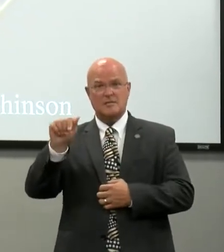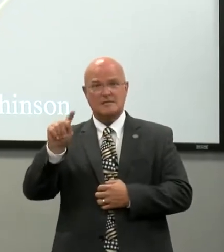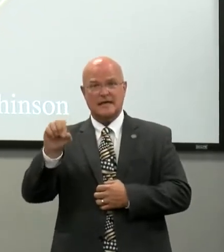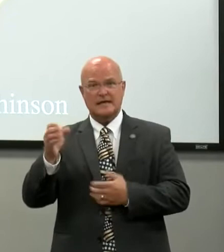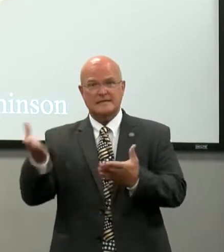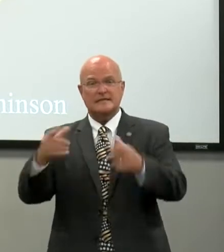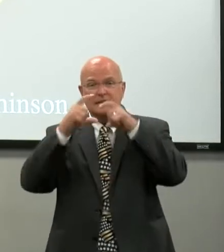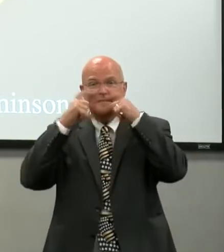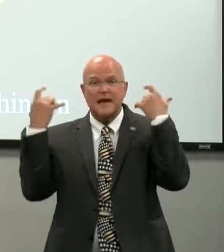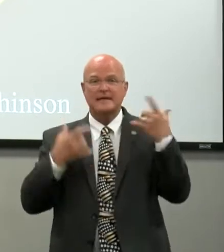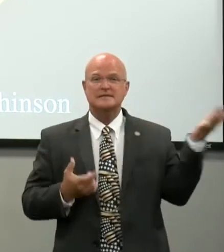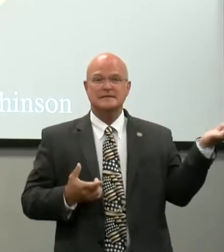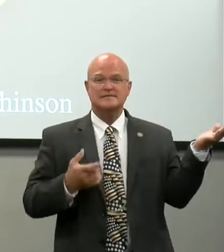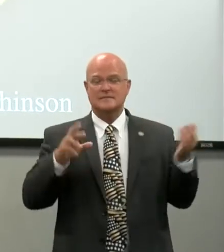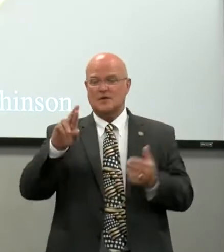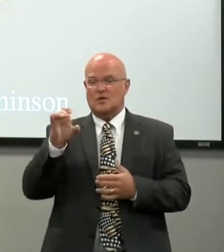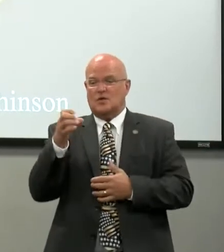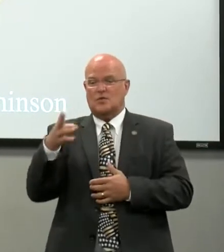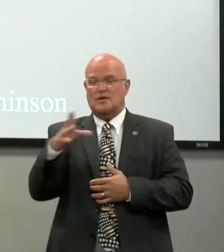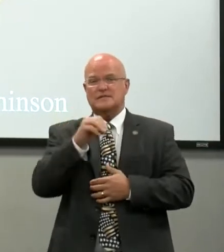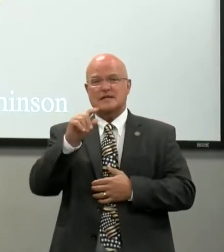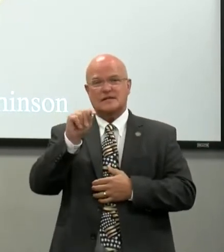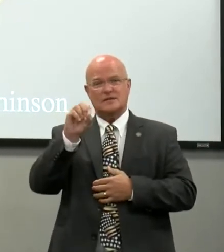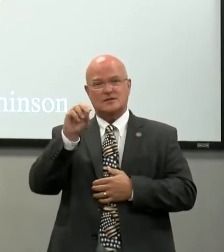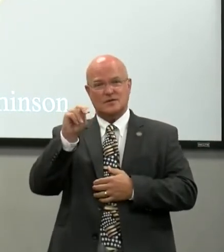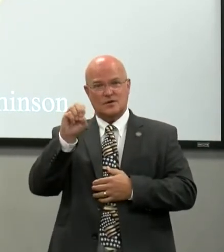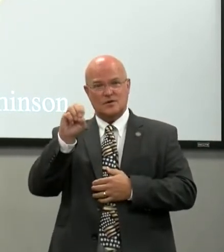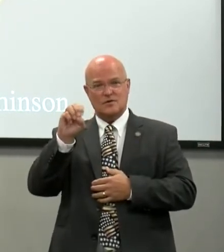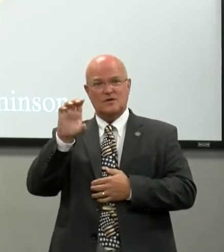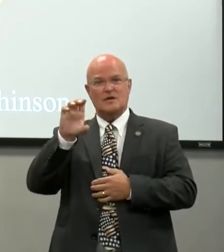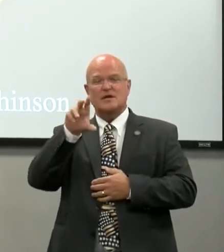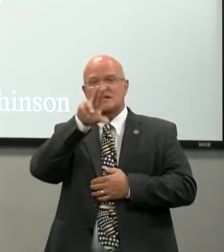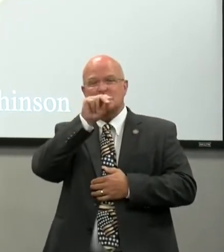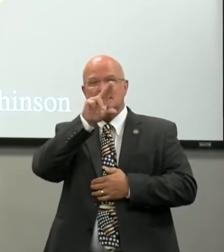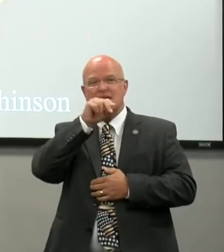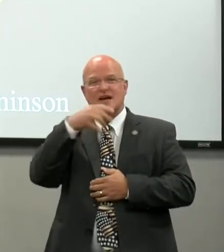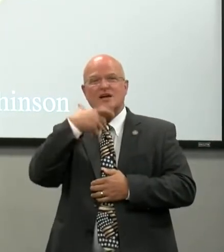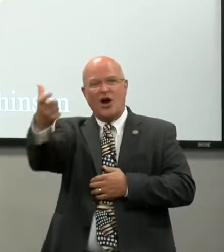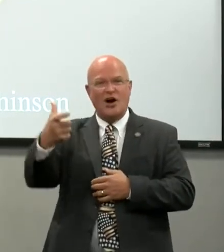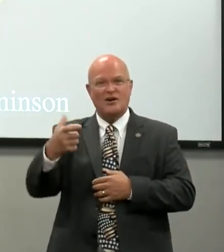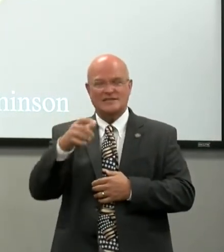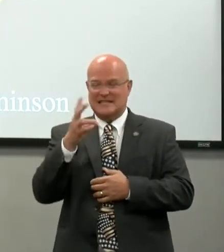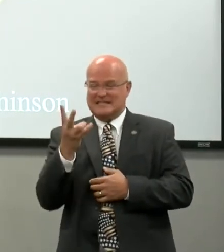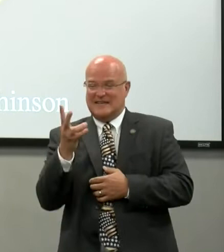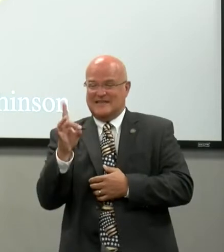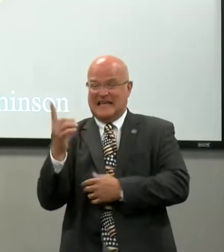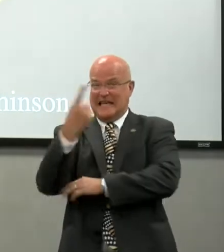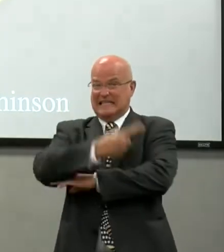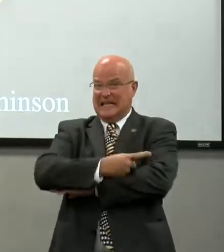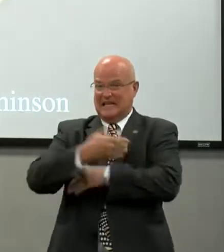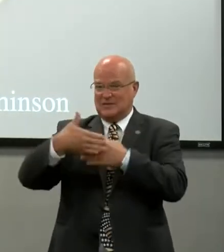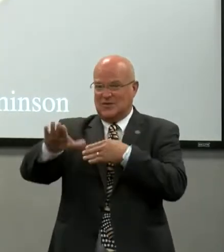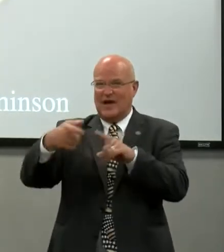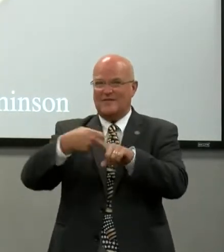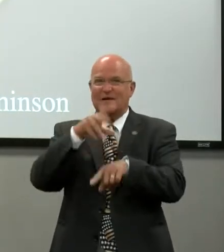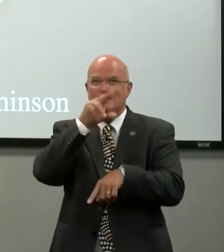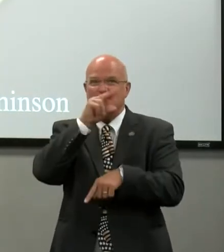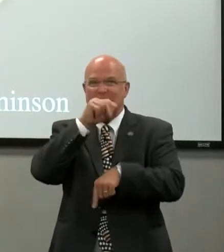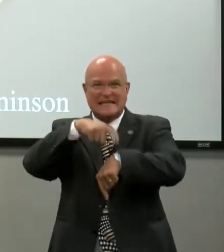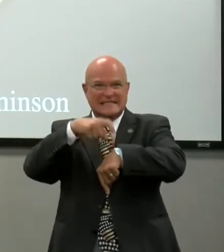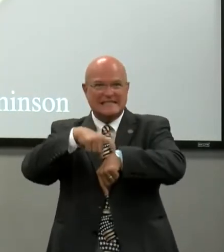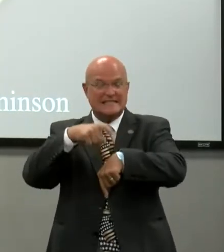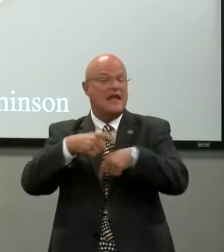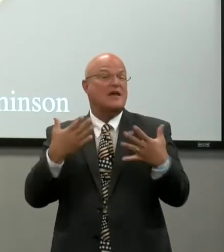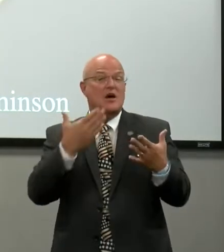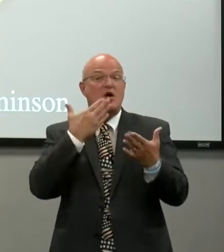this mask by Rich and Tone Calls. Duck calls. We're 78 days away from duck season, and I thought that might be